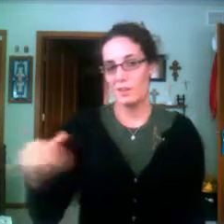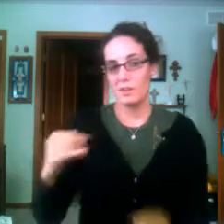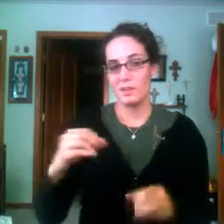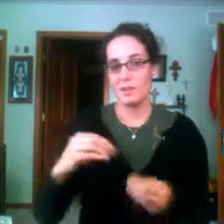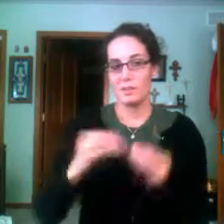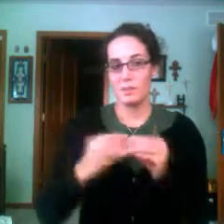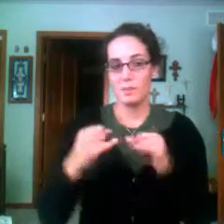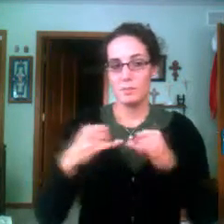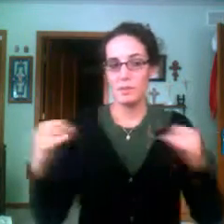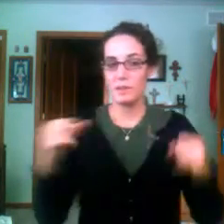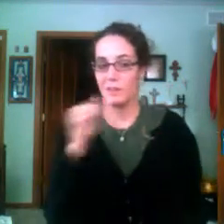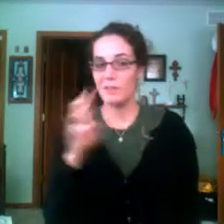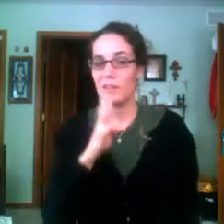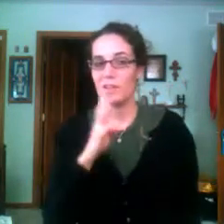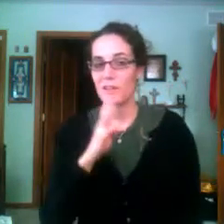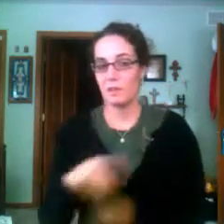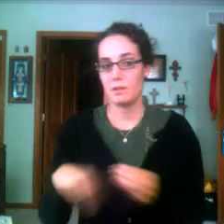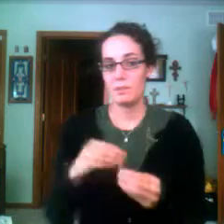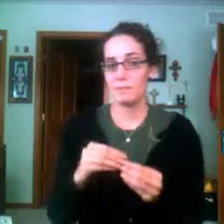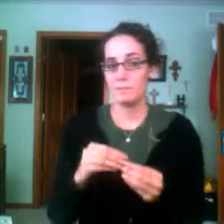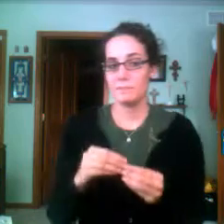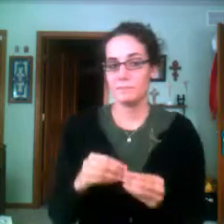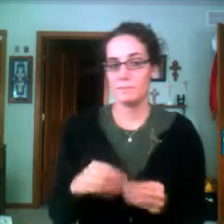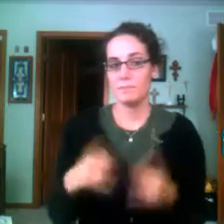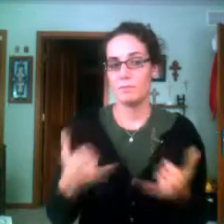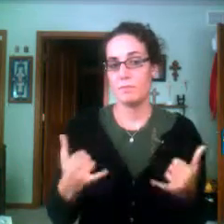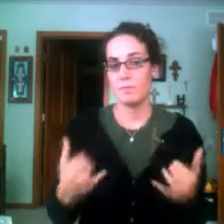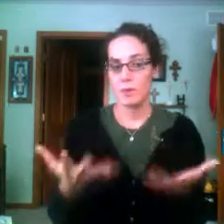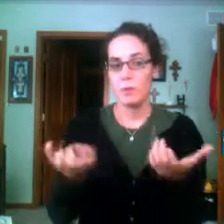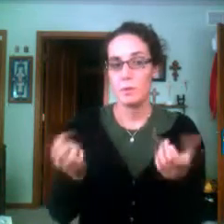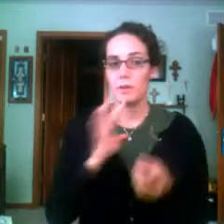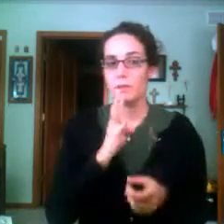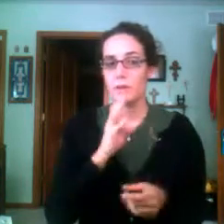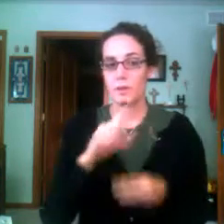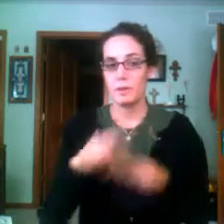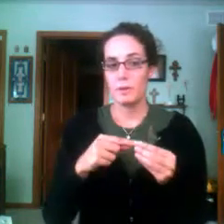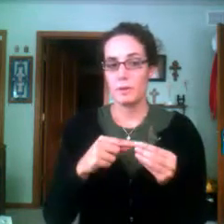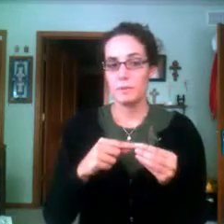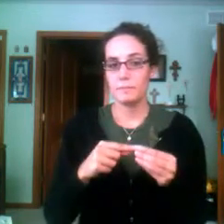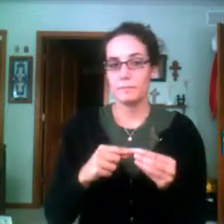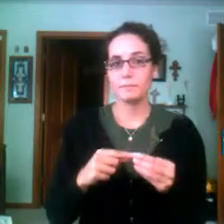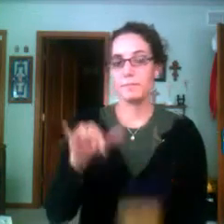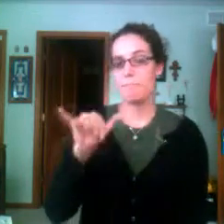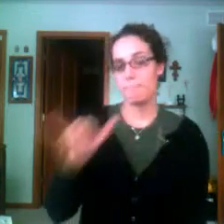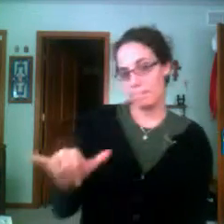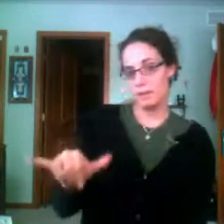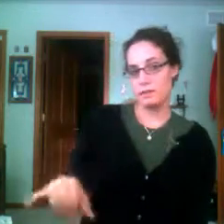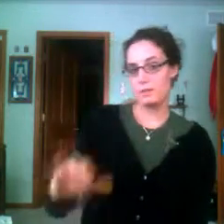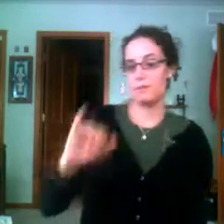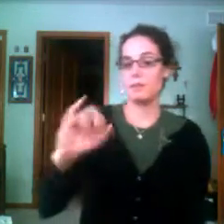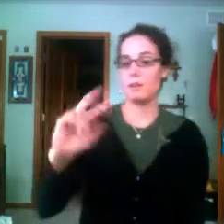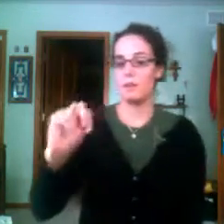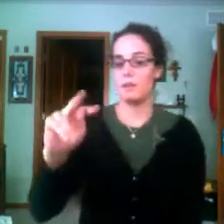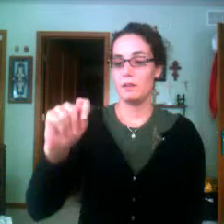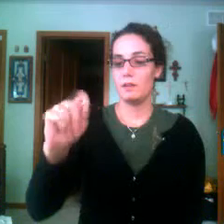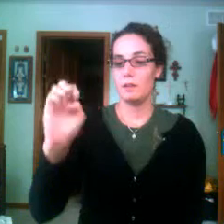about. Now, we want to talk about them. And that is where integers come in handy. The symbol